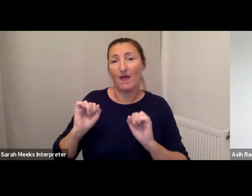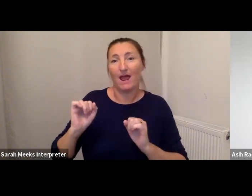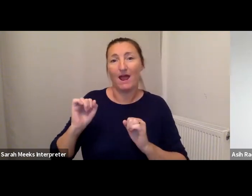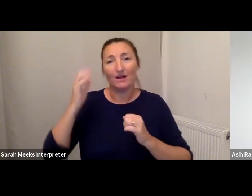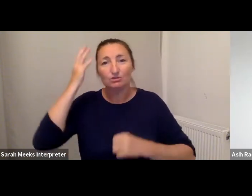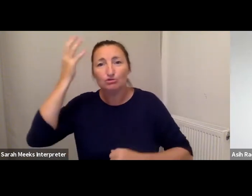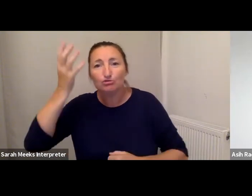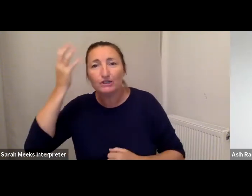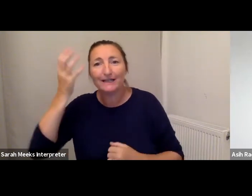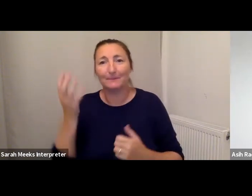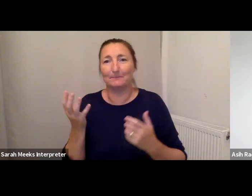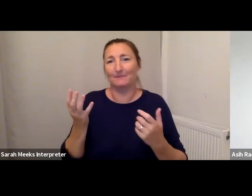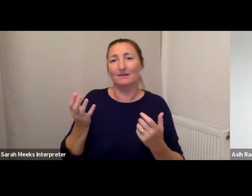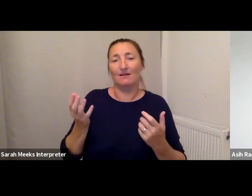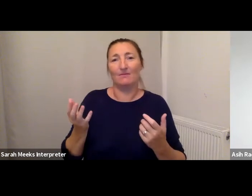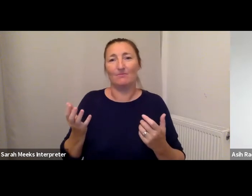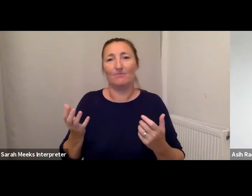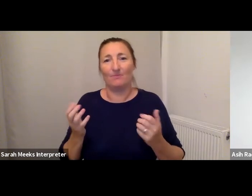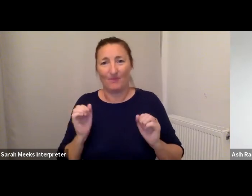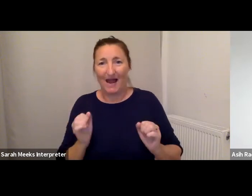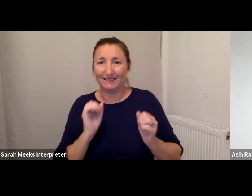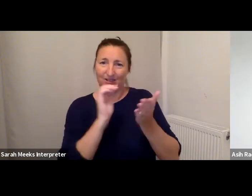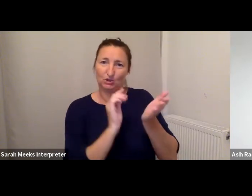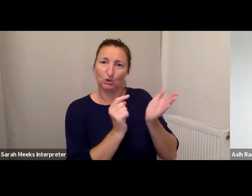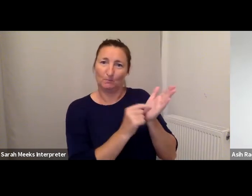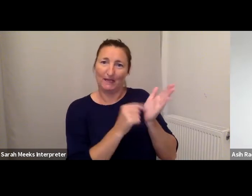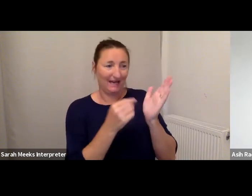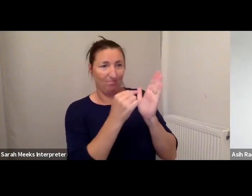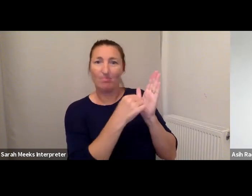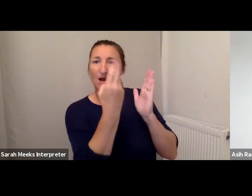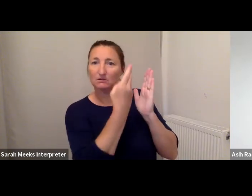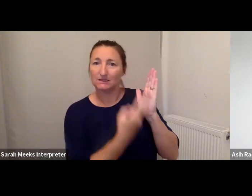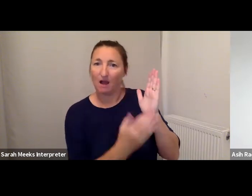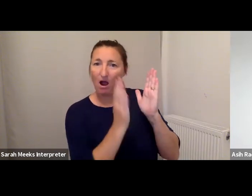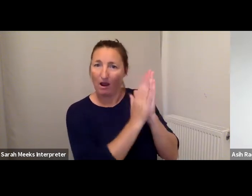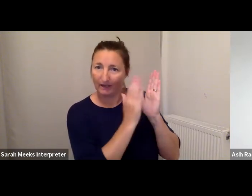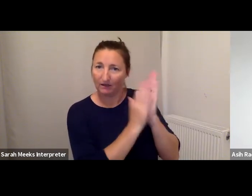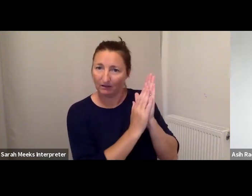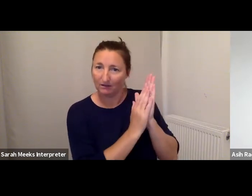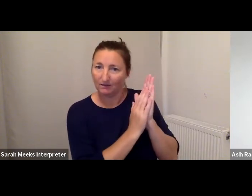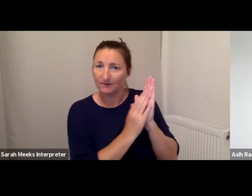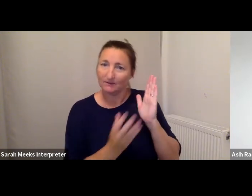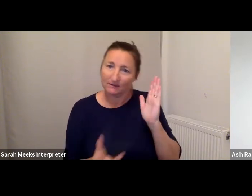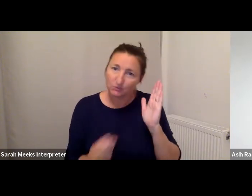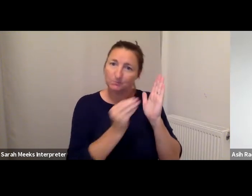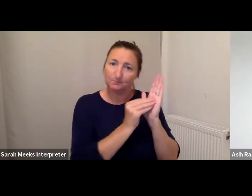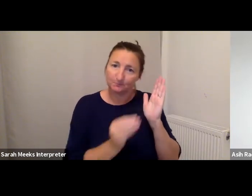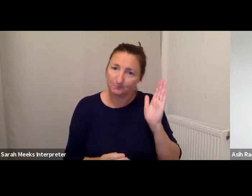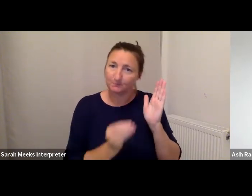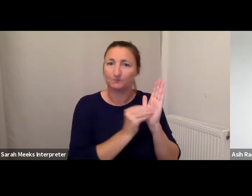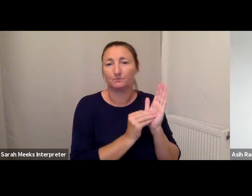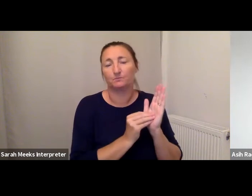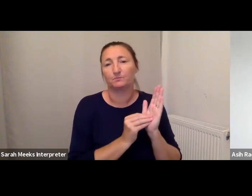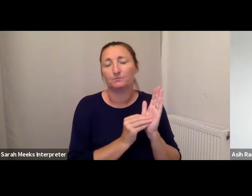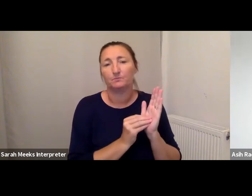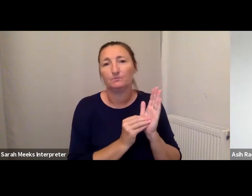in the design, planning, and development of resilient cities itself. While looking at the Batik Trans Solo